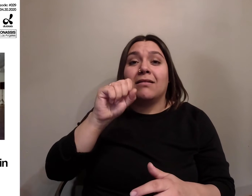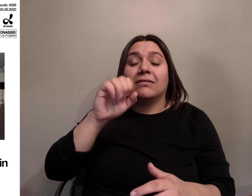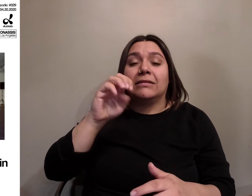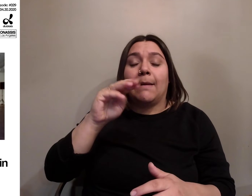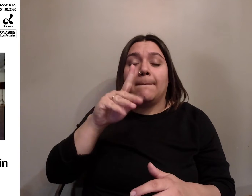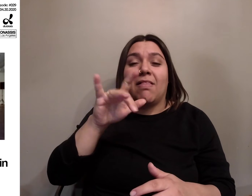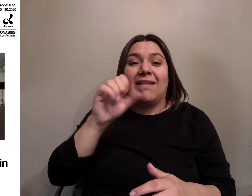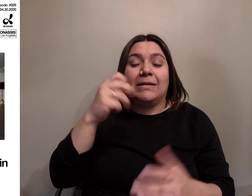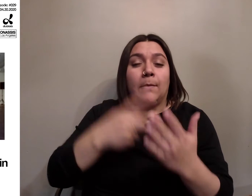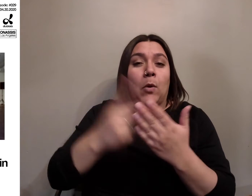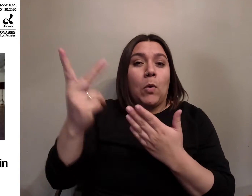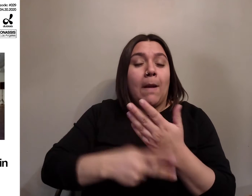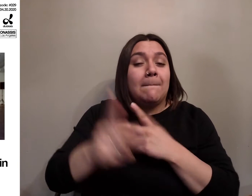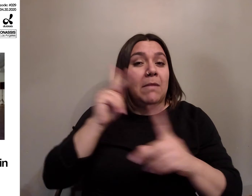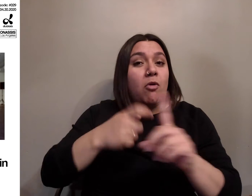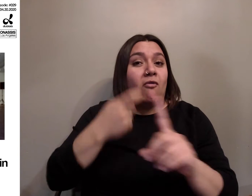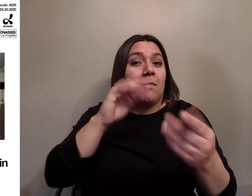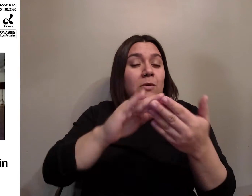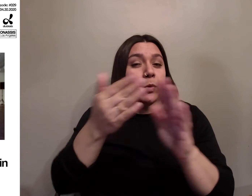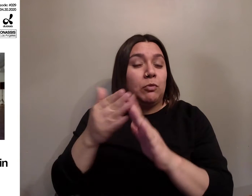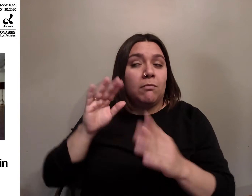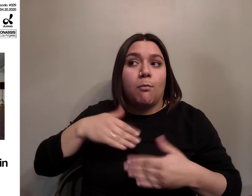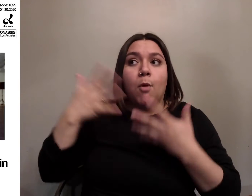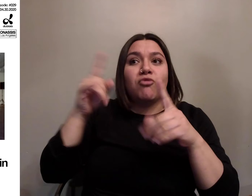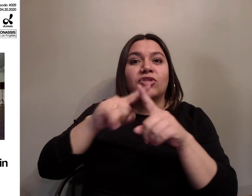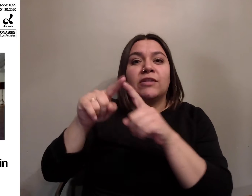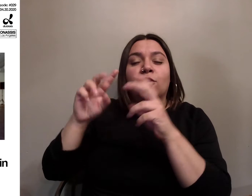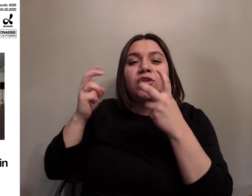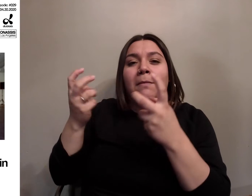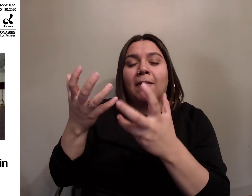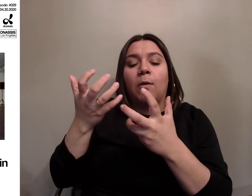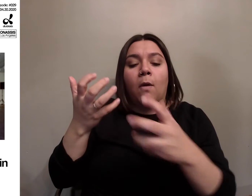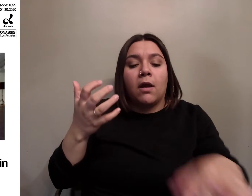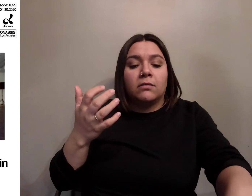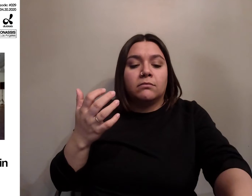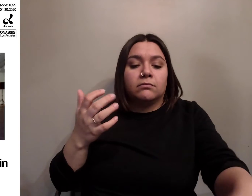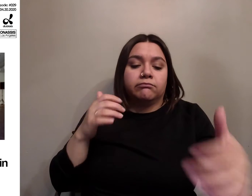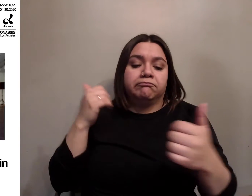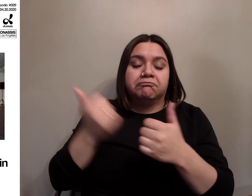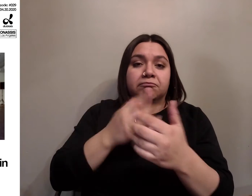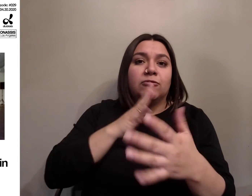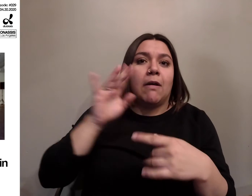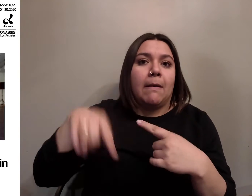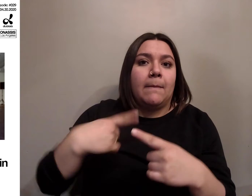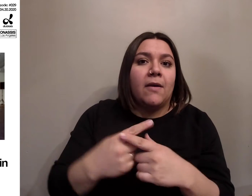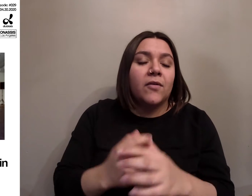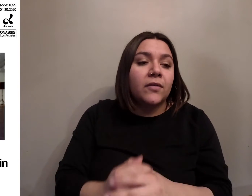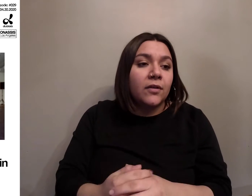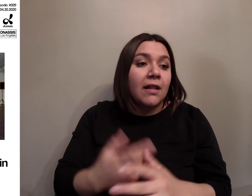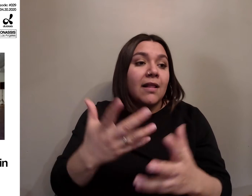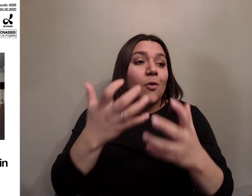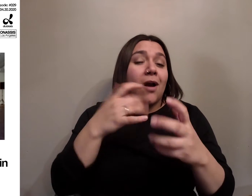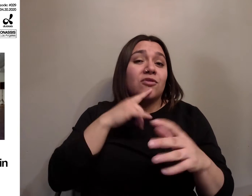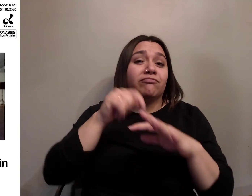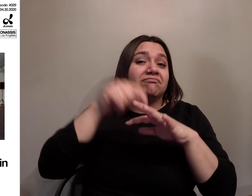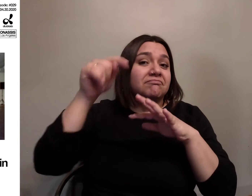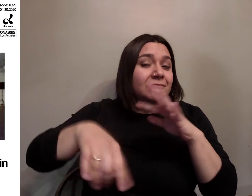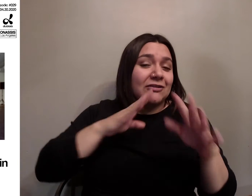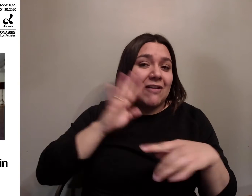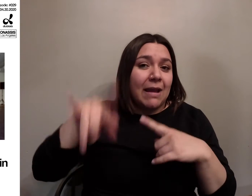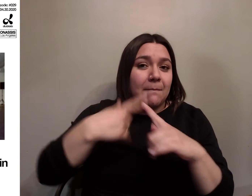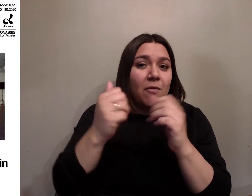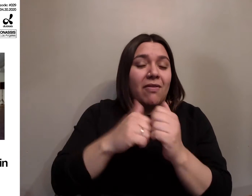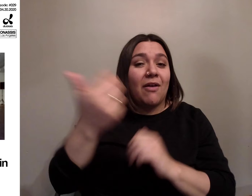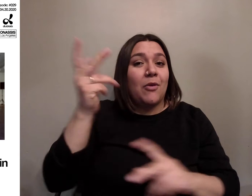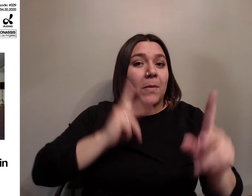know. So this assembly in particular is not something that, I created. It's something that,